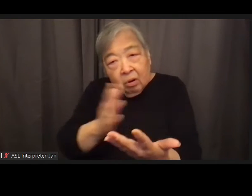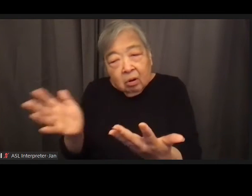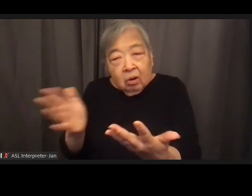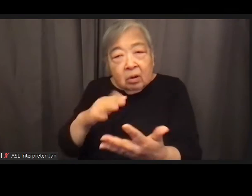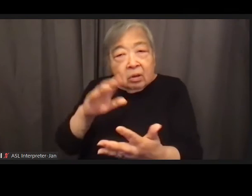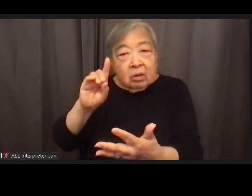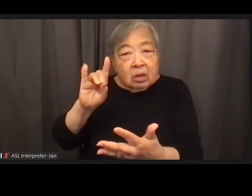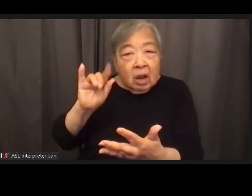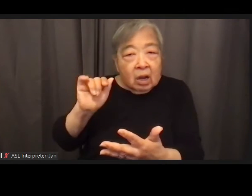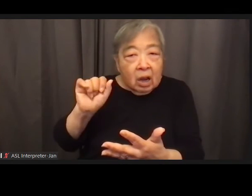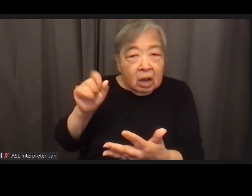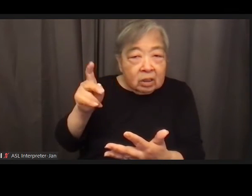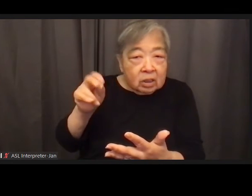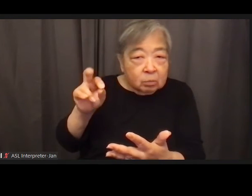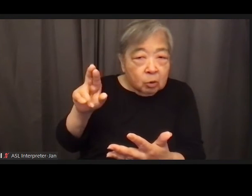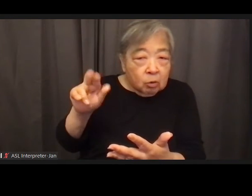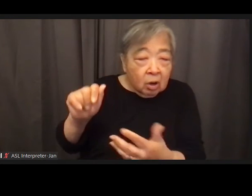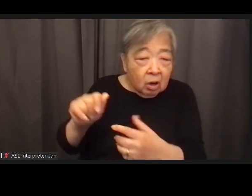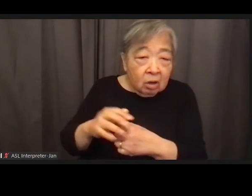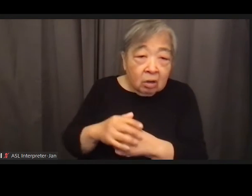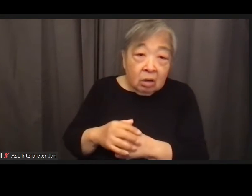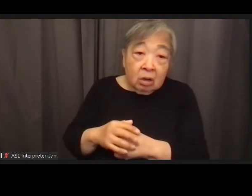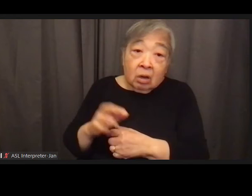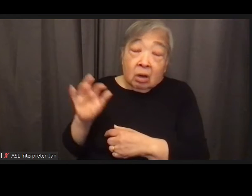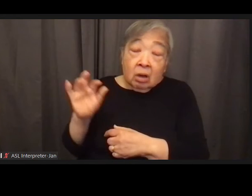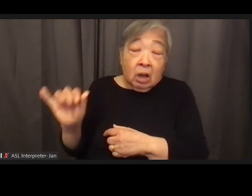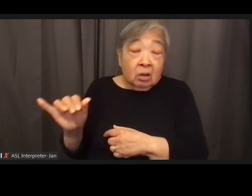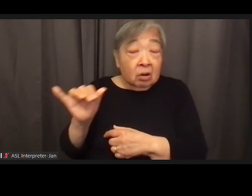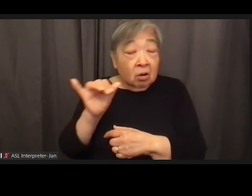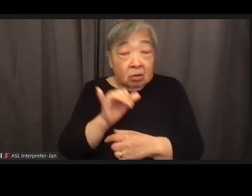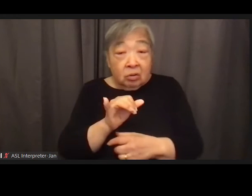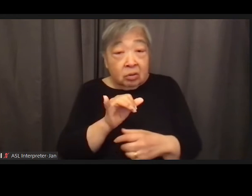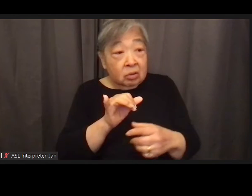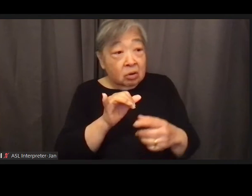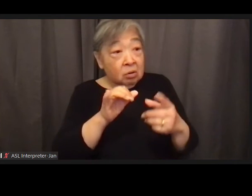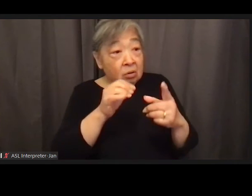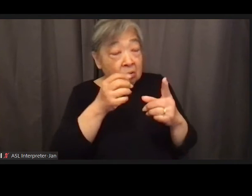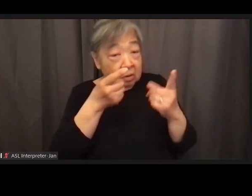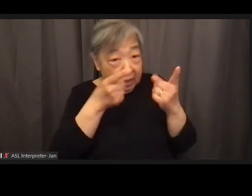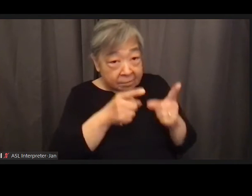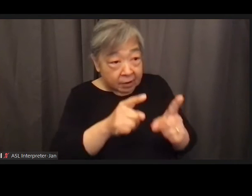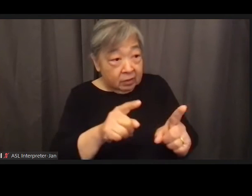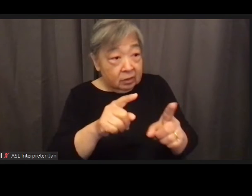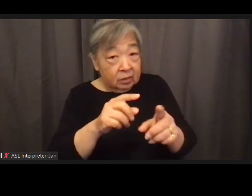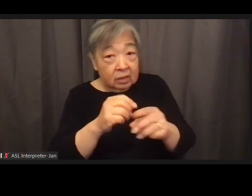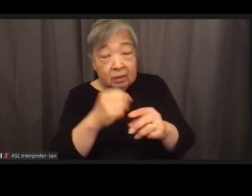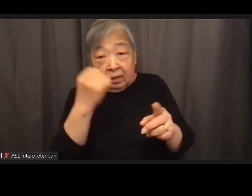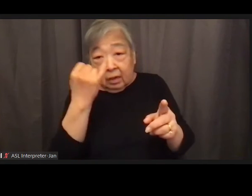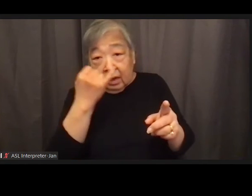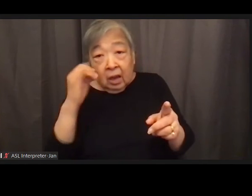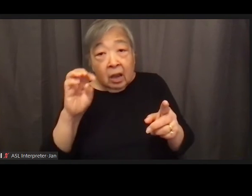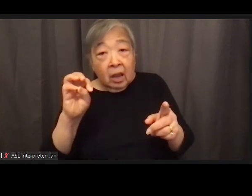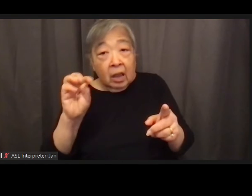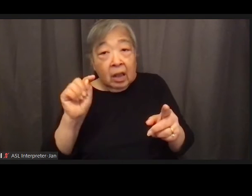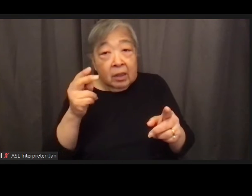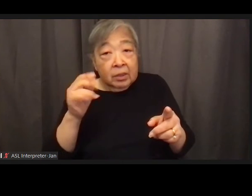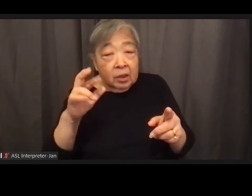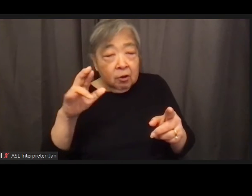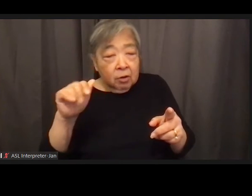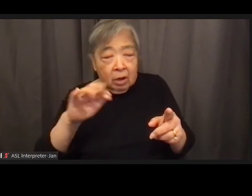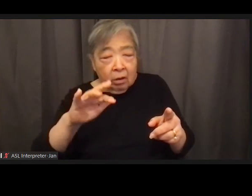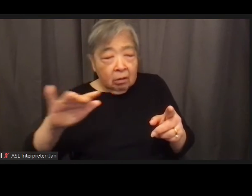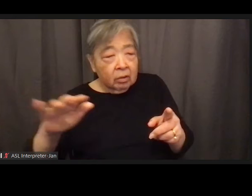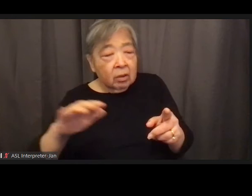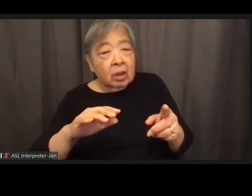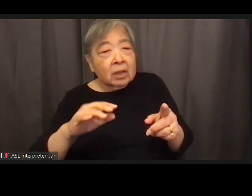Also, the events in Eritrea that, you know, though the Italian colonialism had